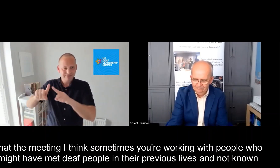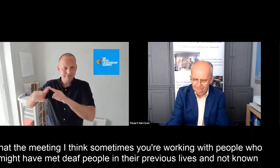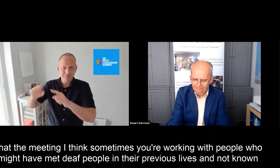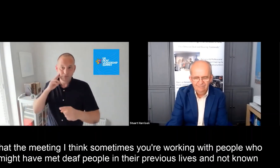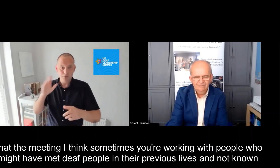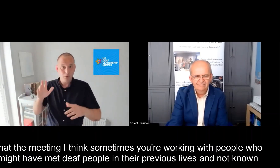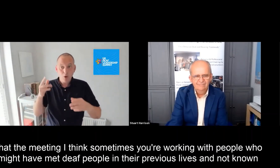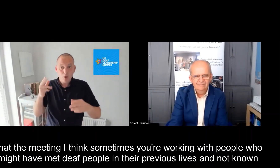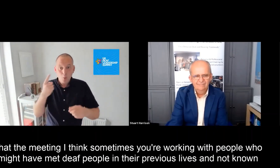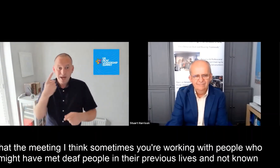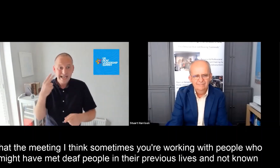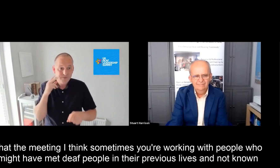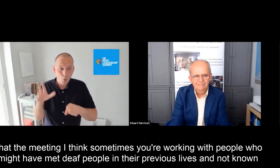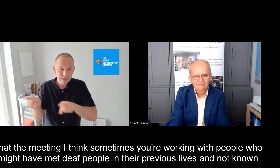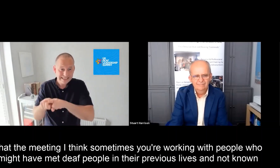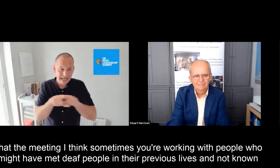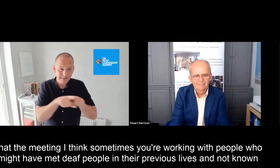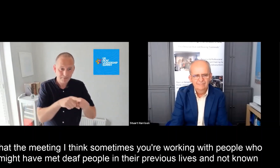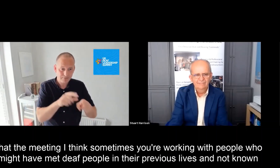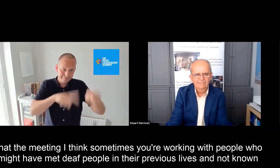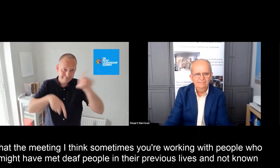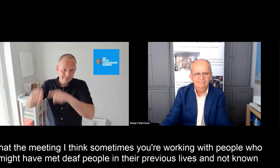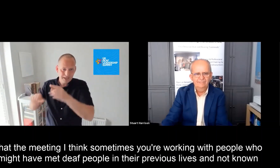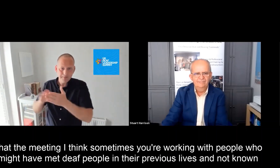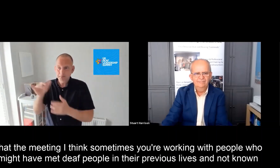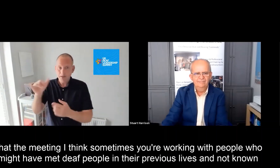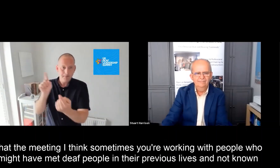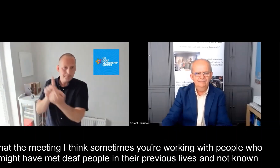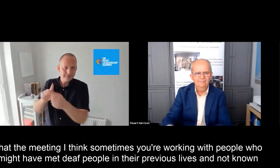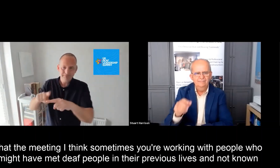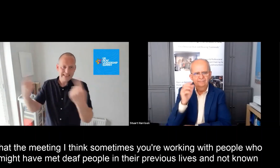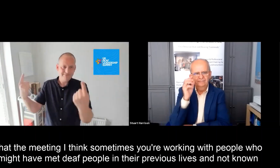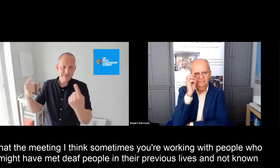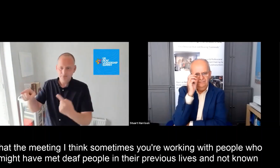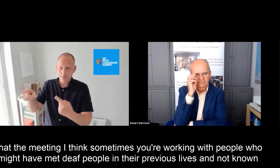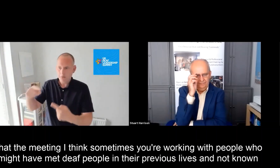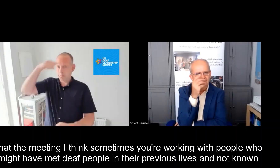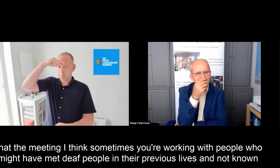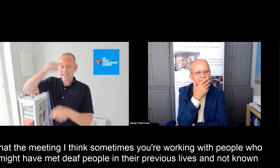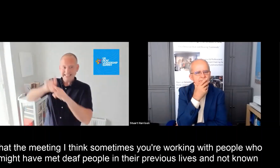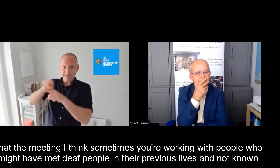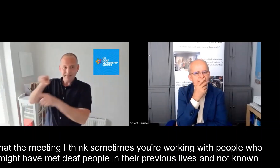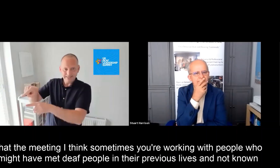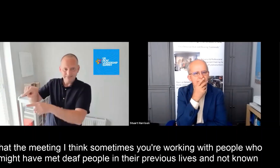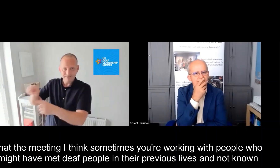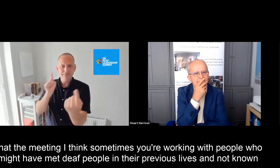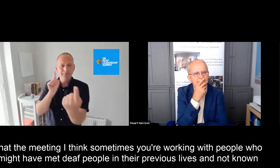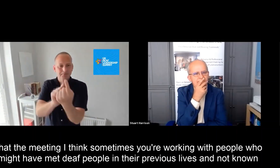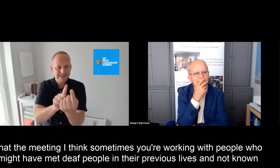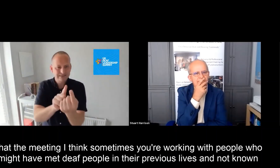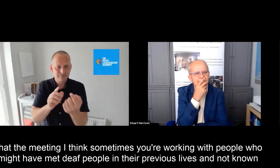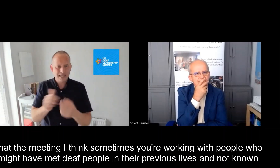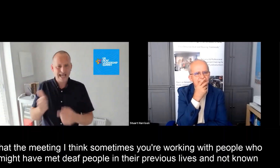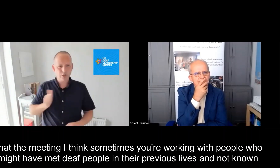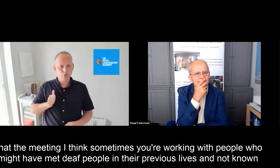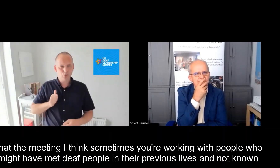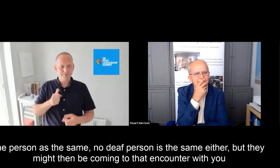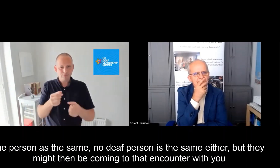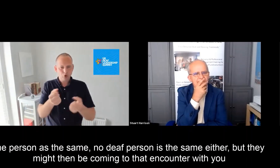the meeting. I think sometimes you're working with people who might have met deaf people in their previous lives, and as no hearing person is the same, no